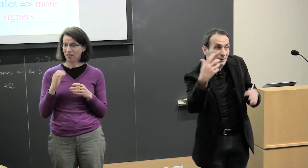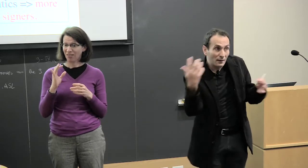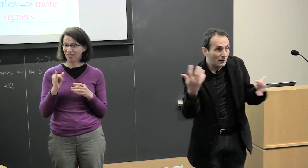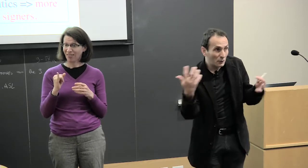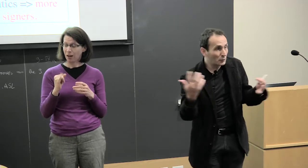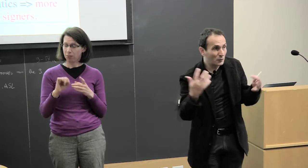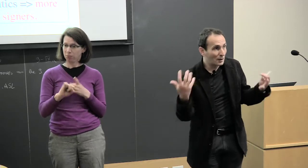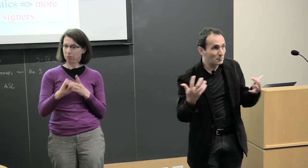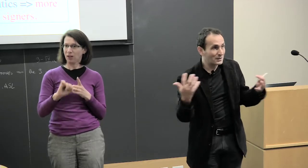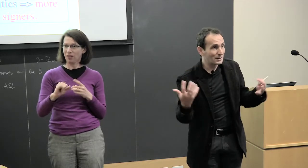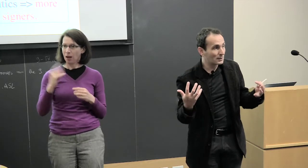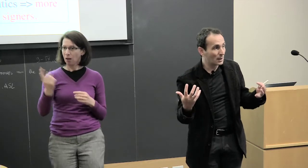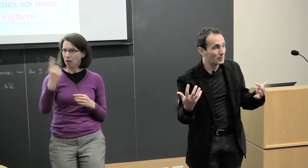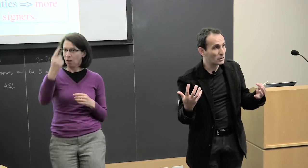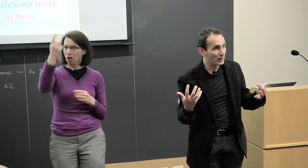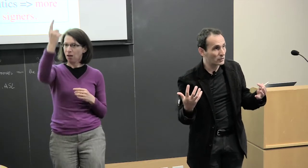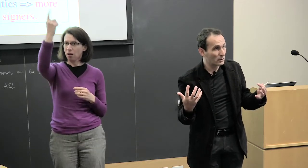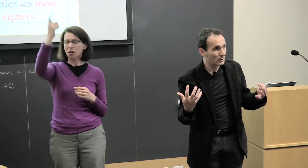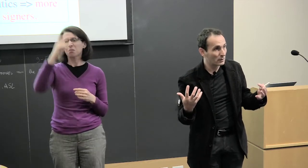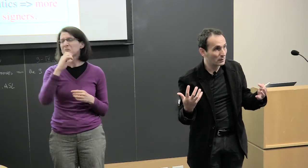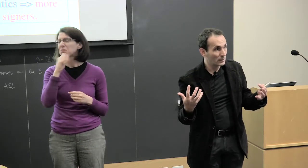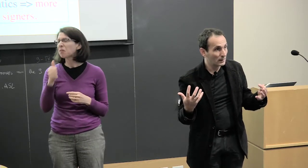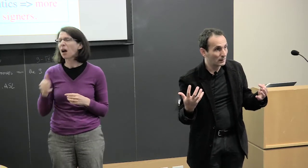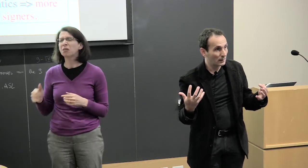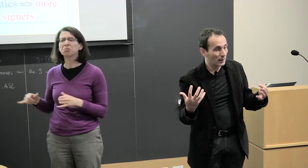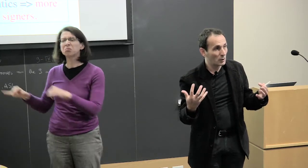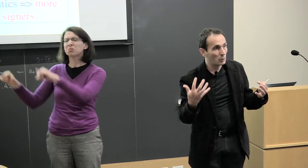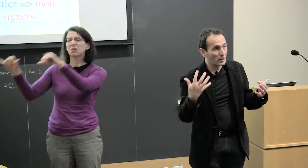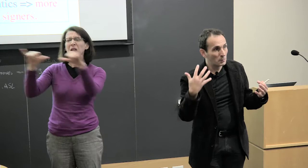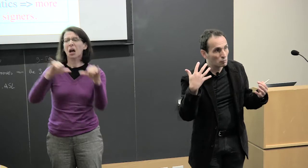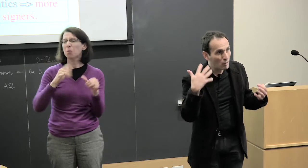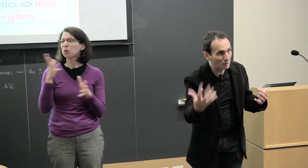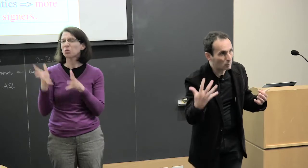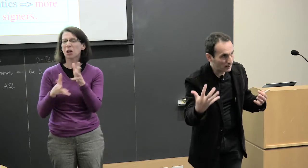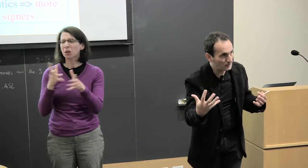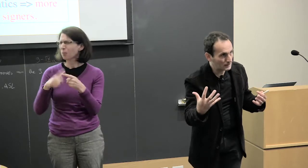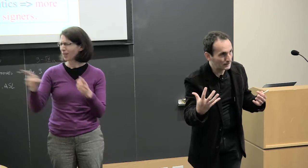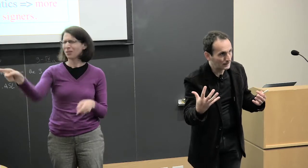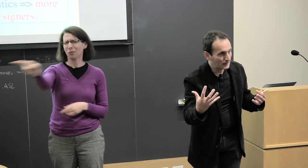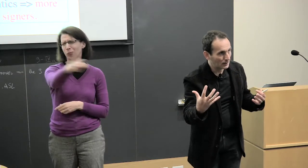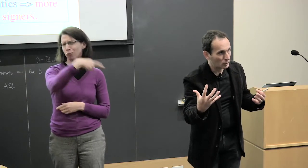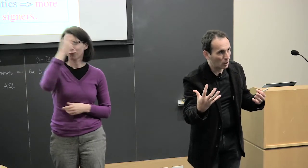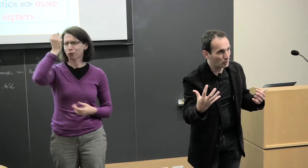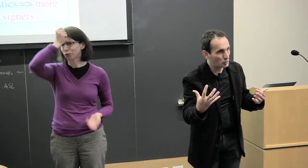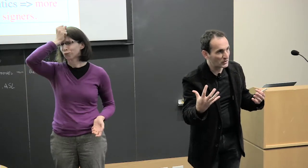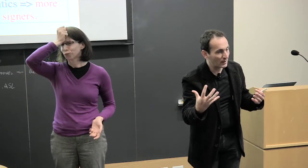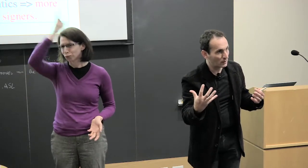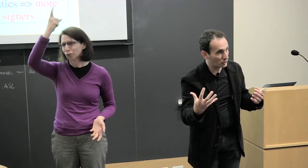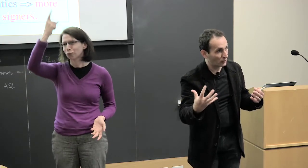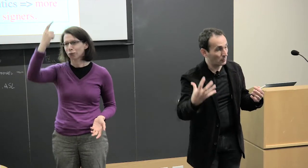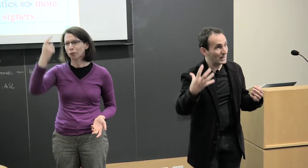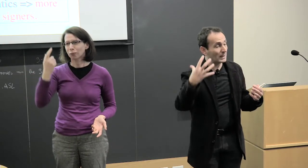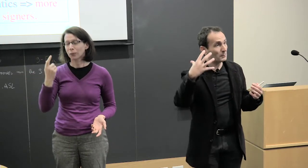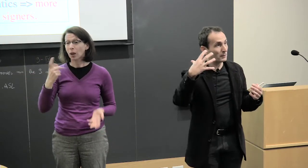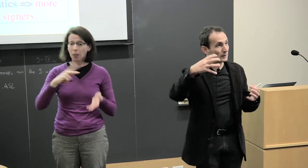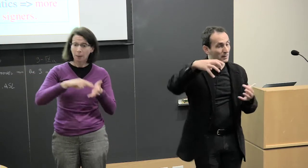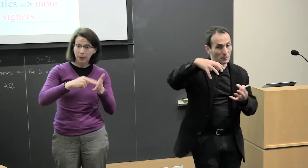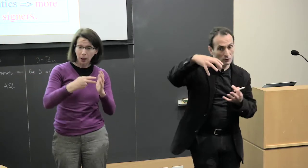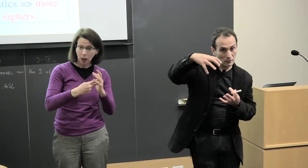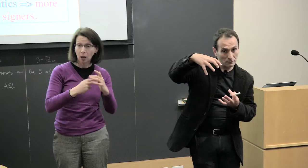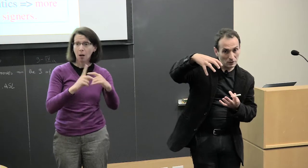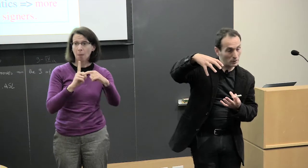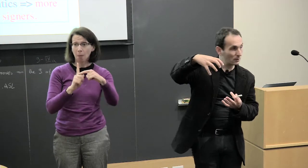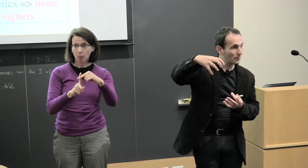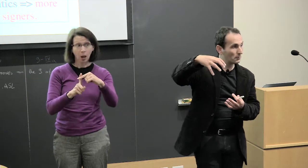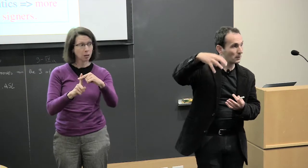you, it's also not a particularly common gesture. And you were able right away to understand not just the meaning, but the fact